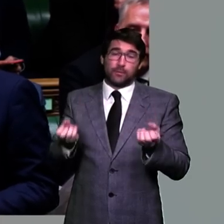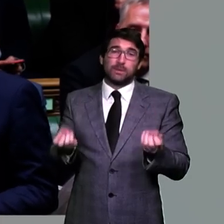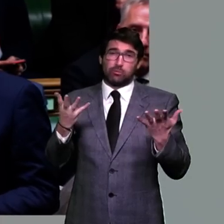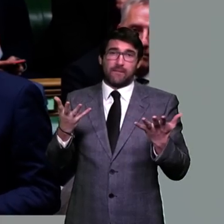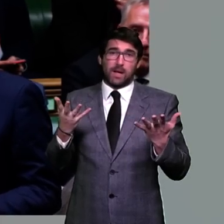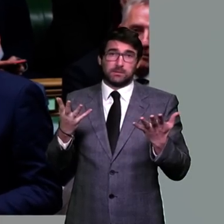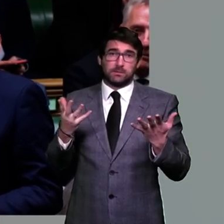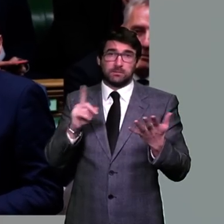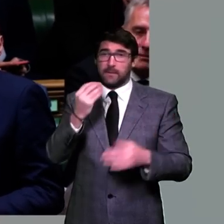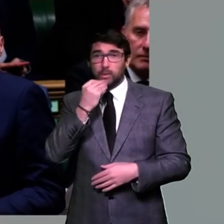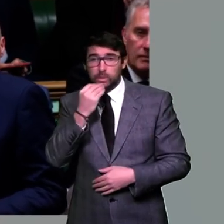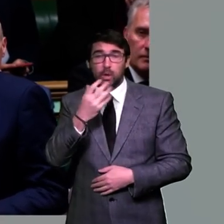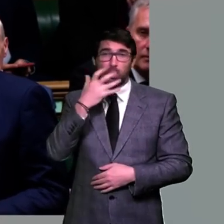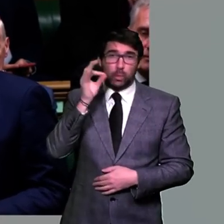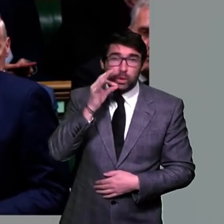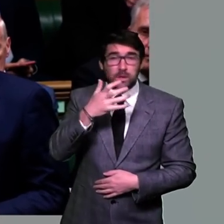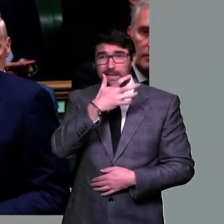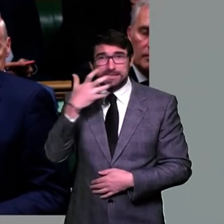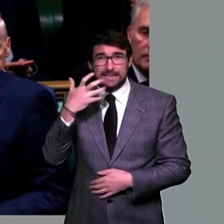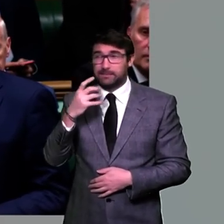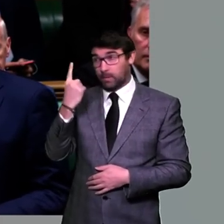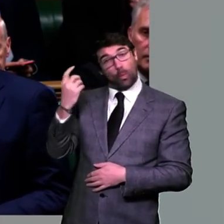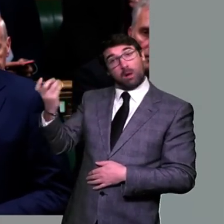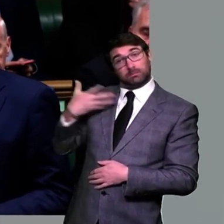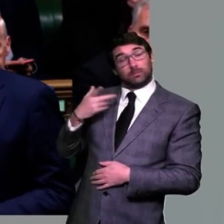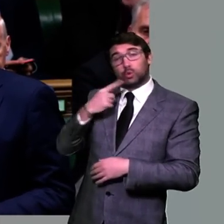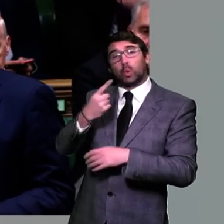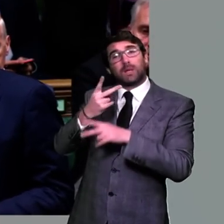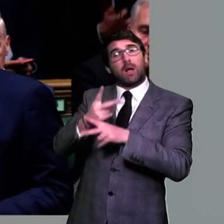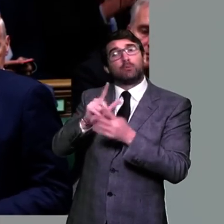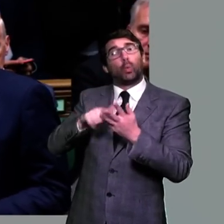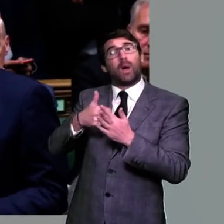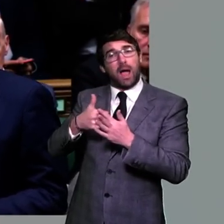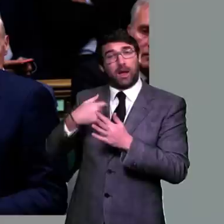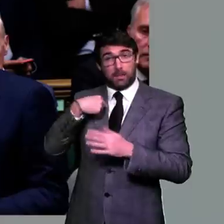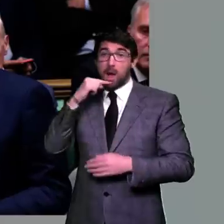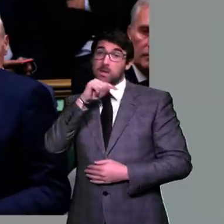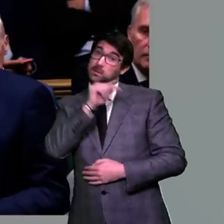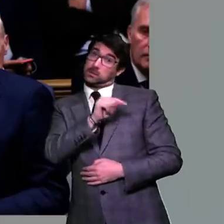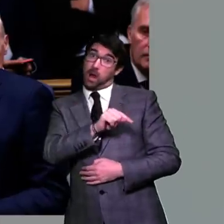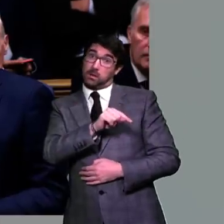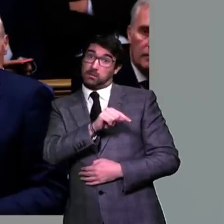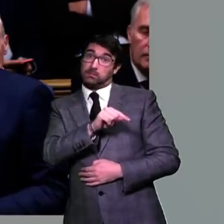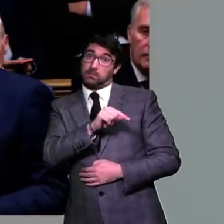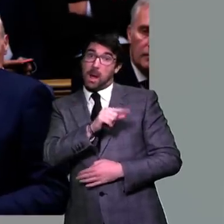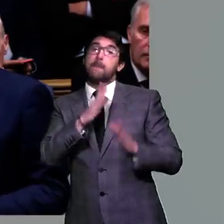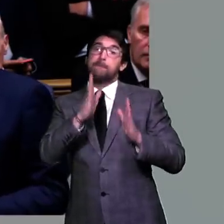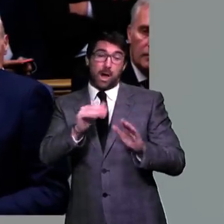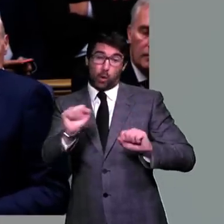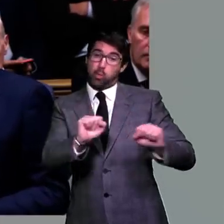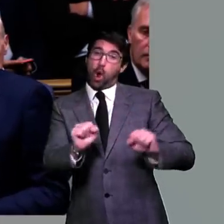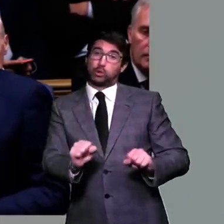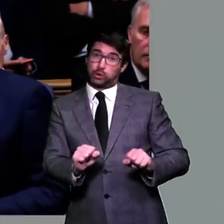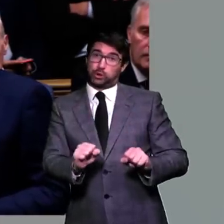warm water several times a day, this will cause him to physically decline." So how do we pay for the gas to heat the water if we are